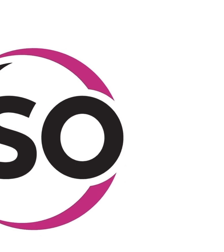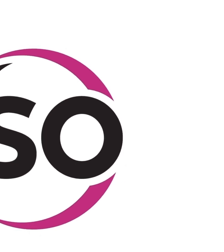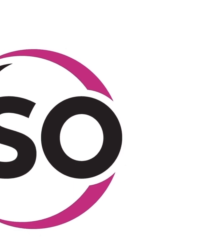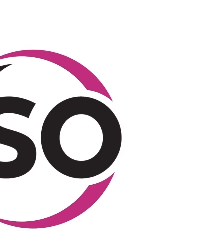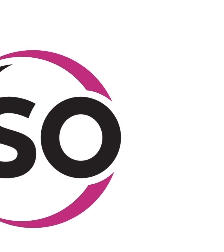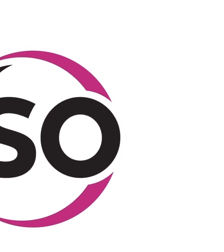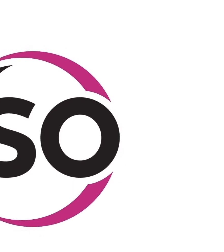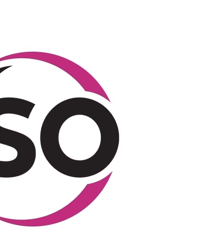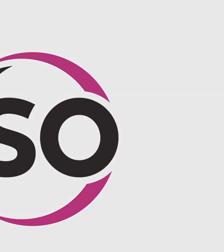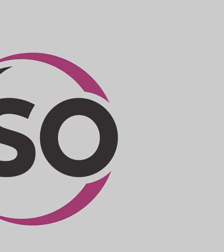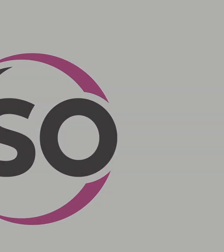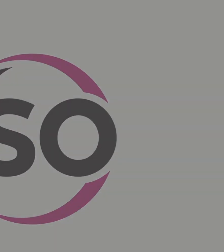VSO